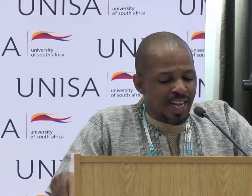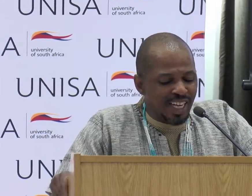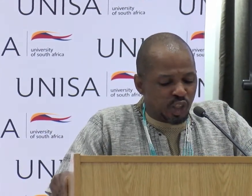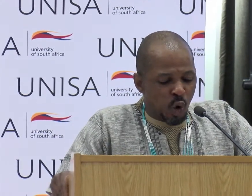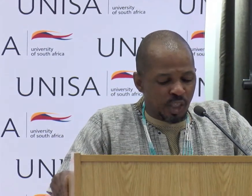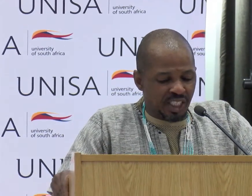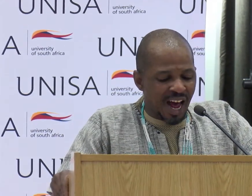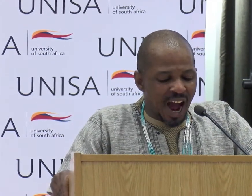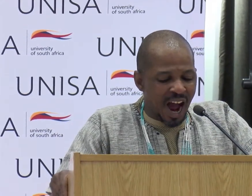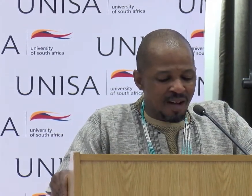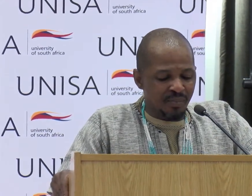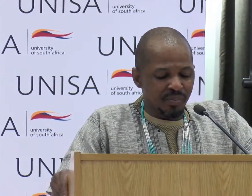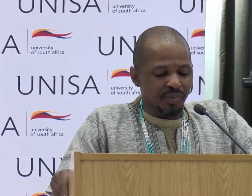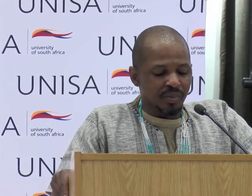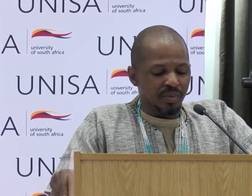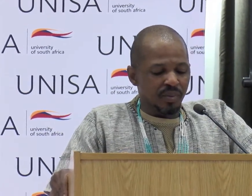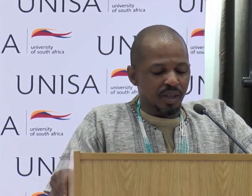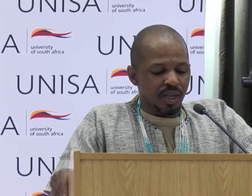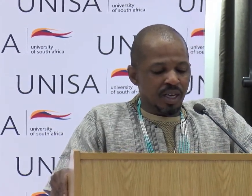izwe liyazuza,